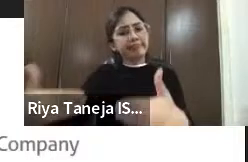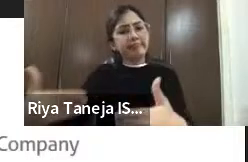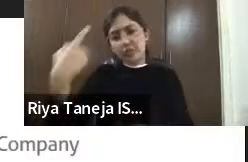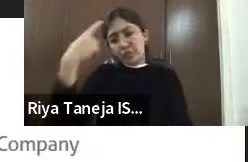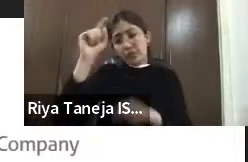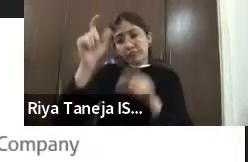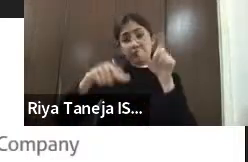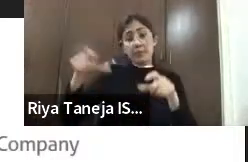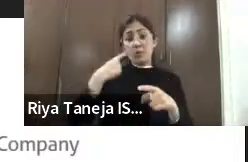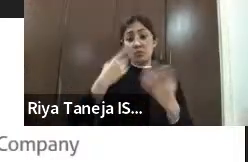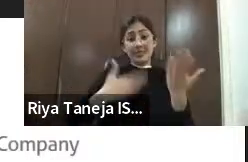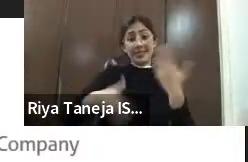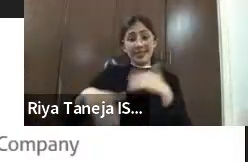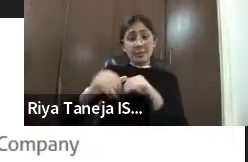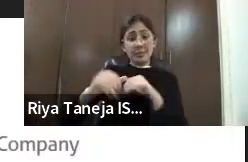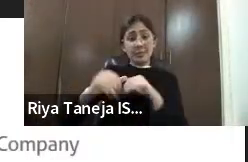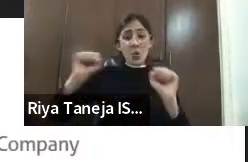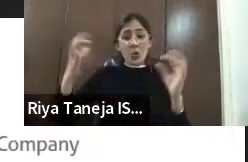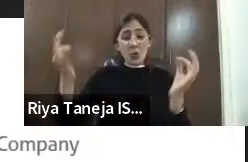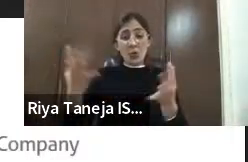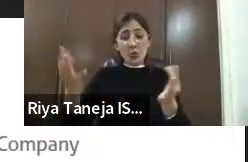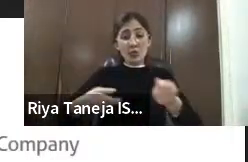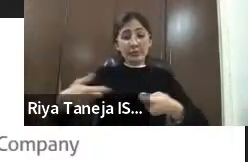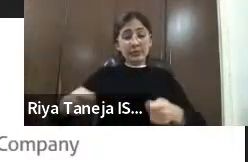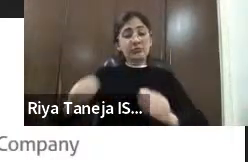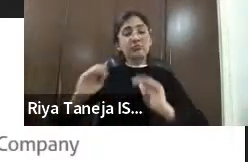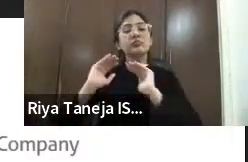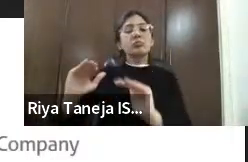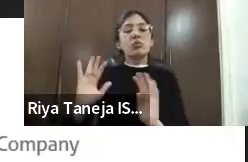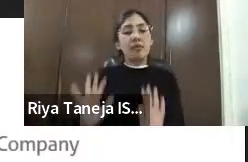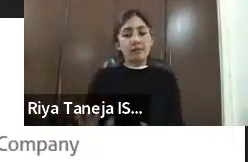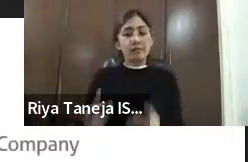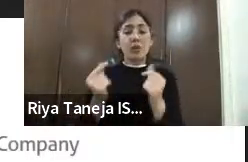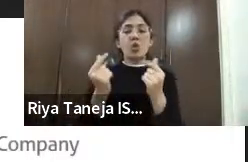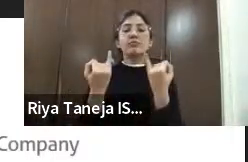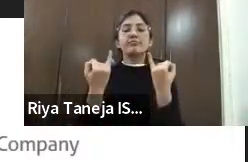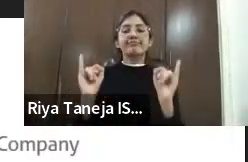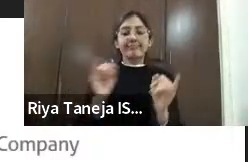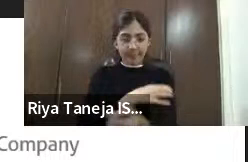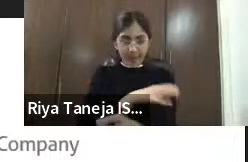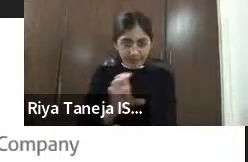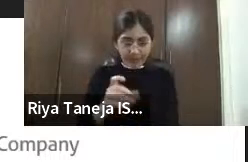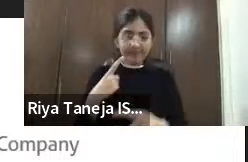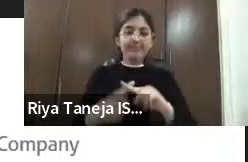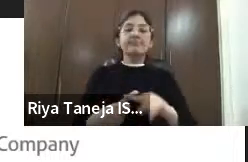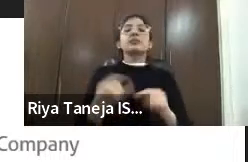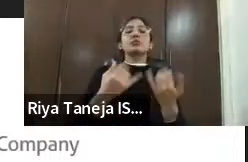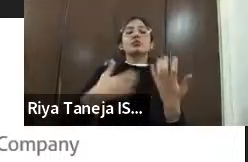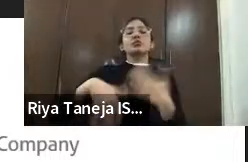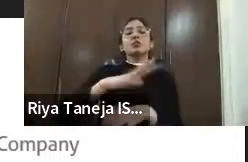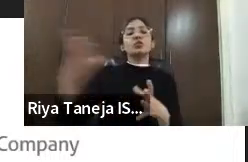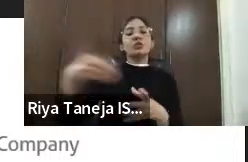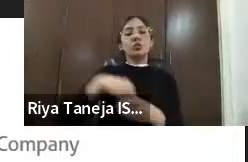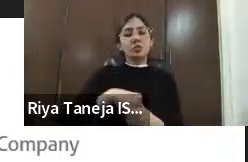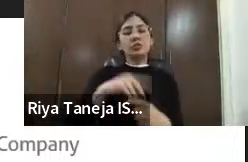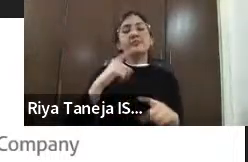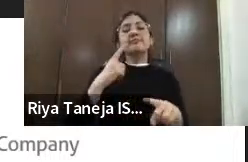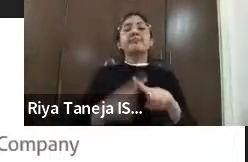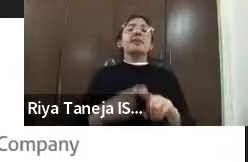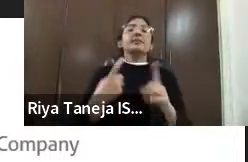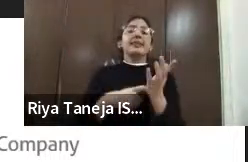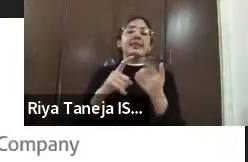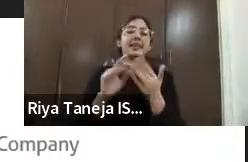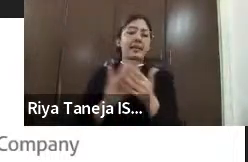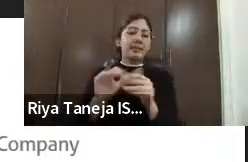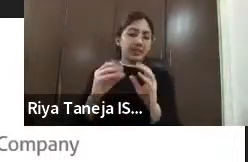of persons with disabilities for economic empowerment, social inclusion, and rehabilitation. ATPAR